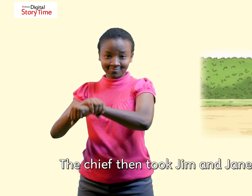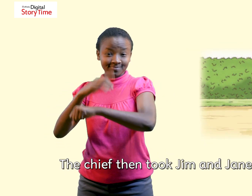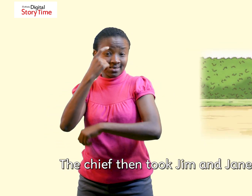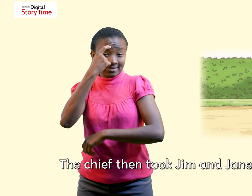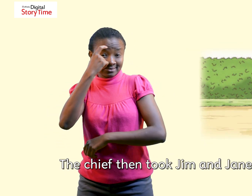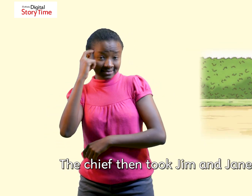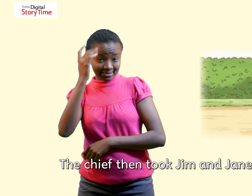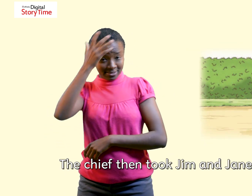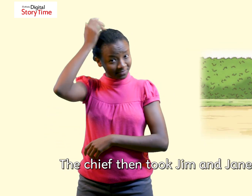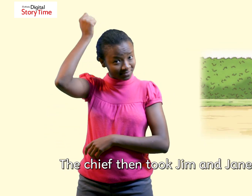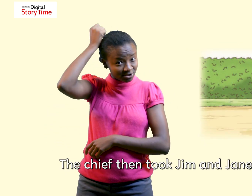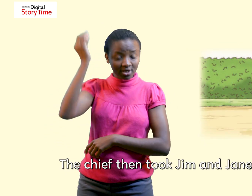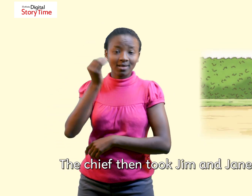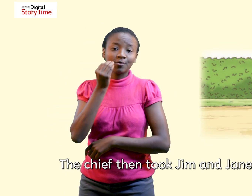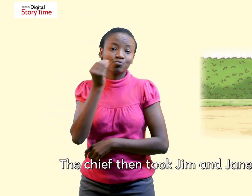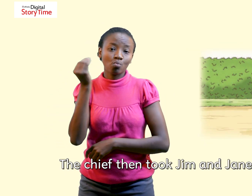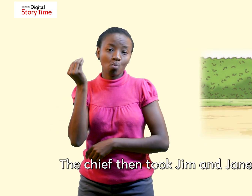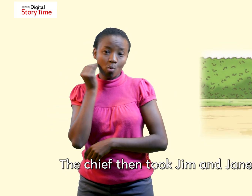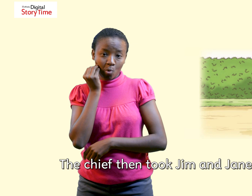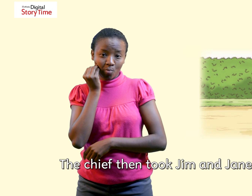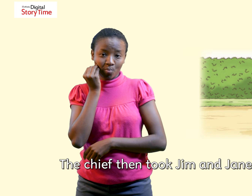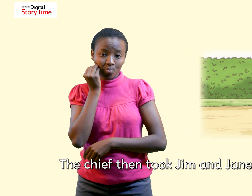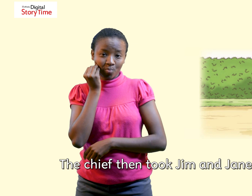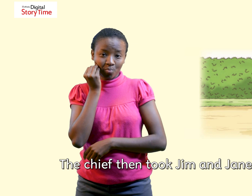The chief then took Jim and Jen to their home.